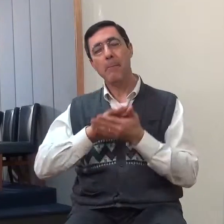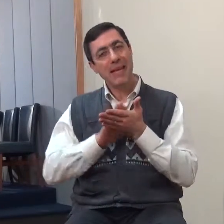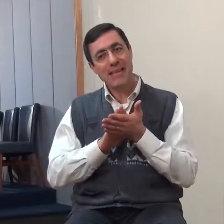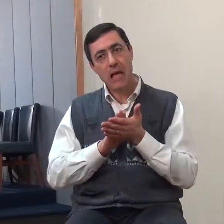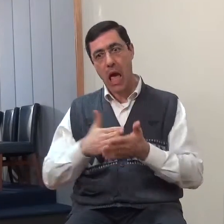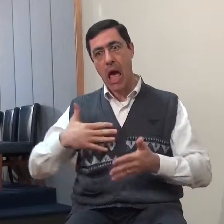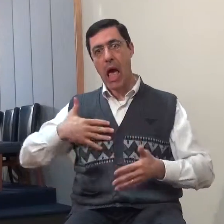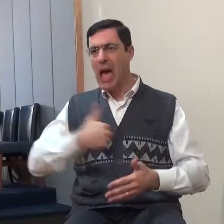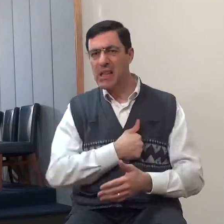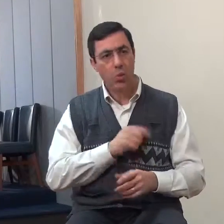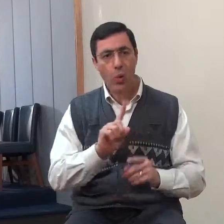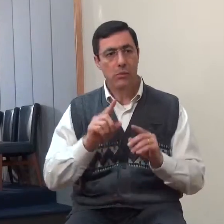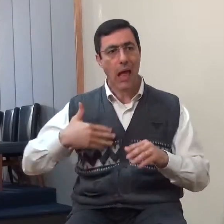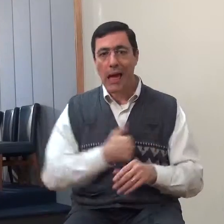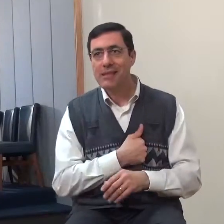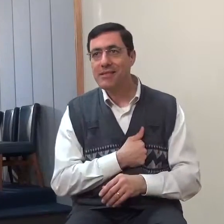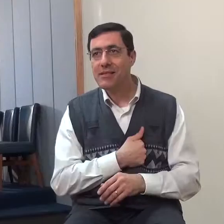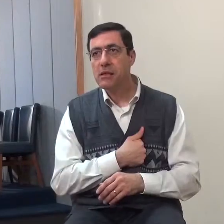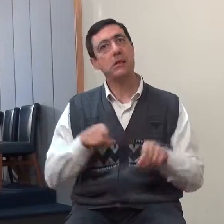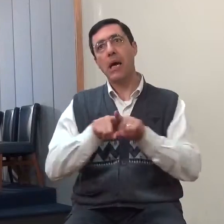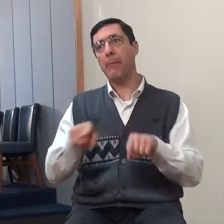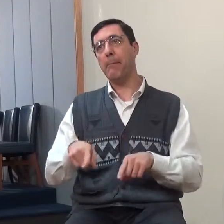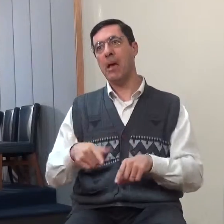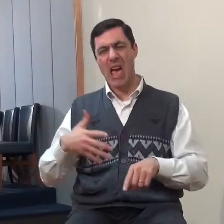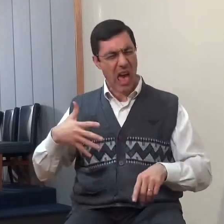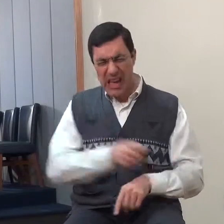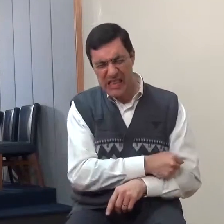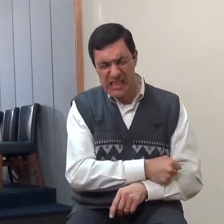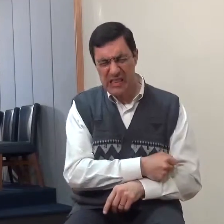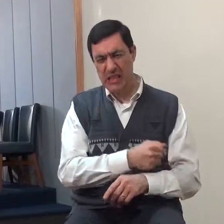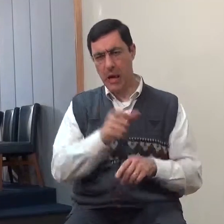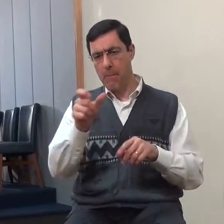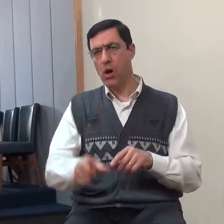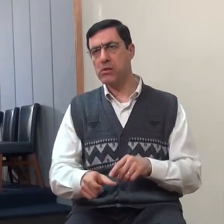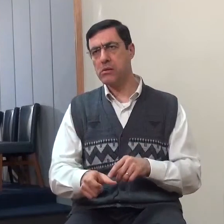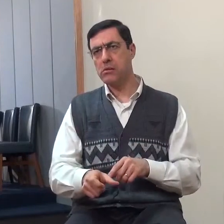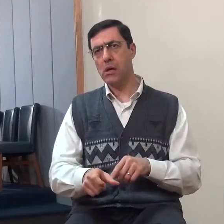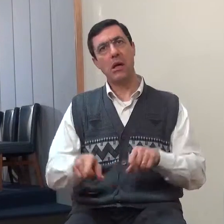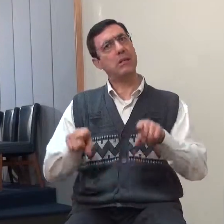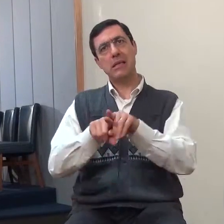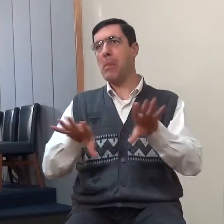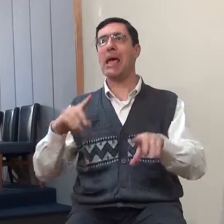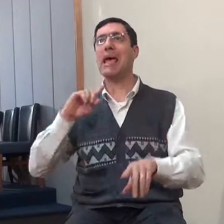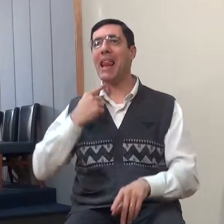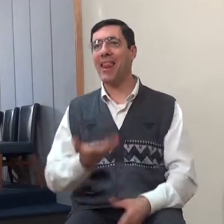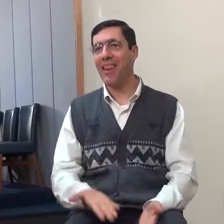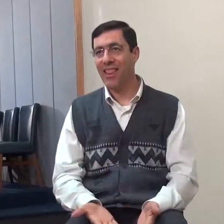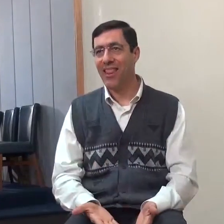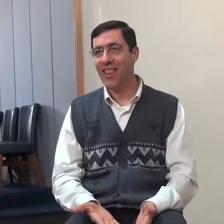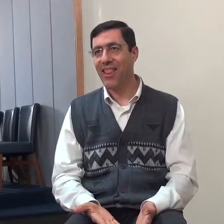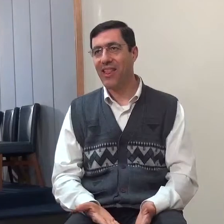And so he's not dethroning the Old Testament, but the traditional teaching that limited